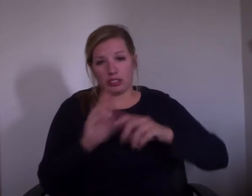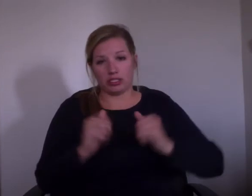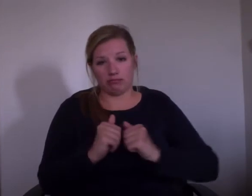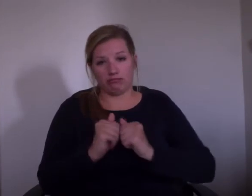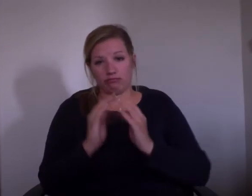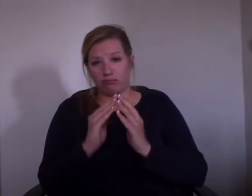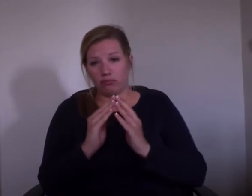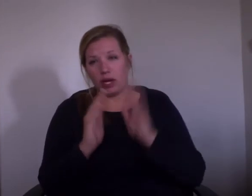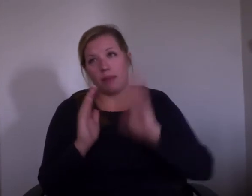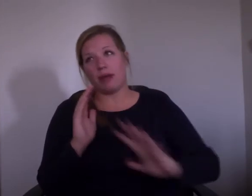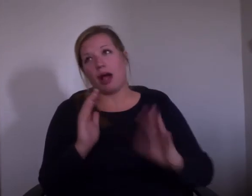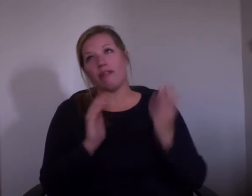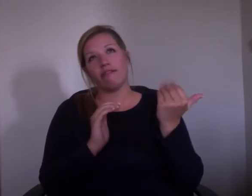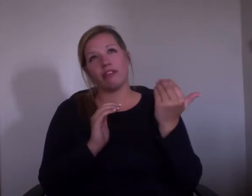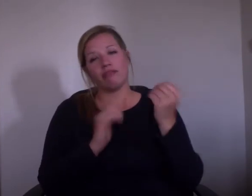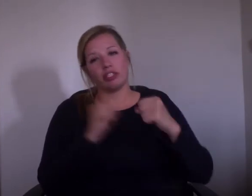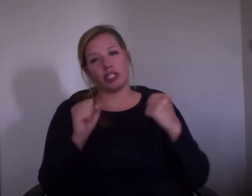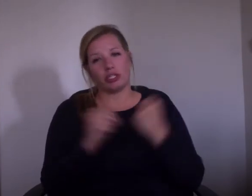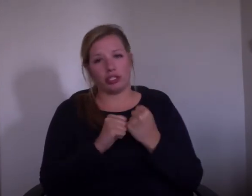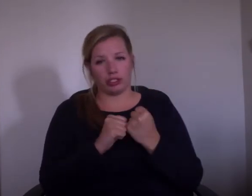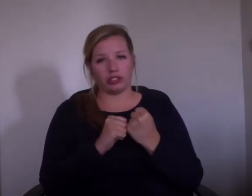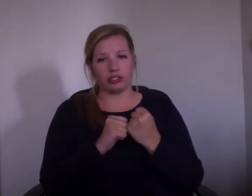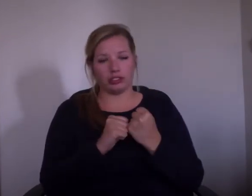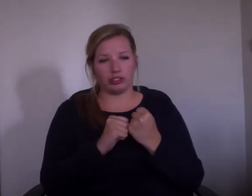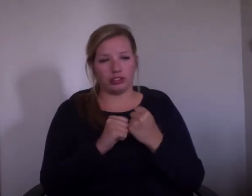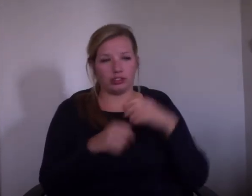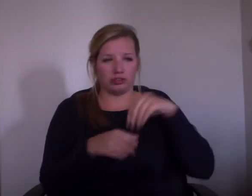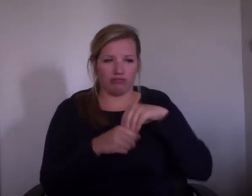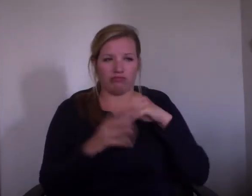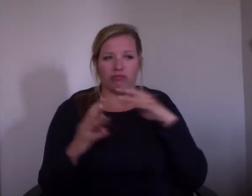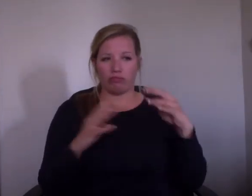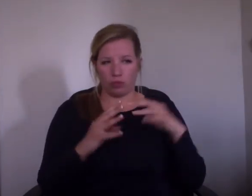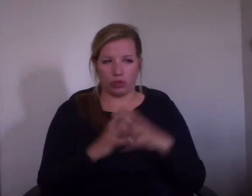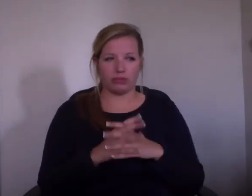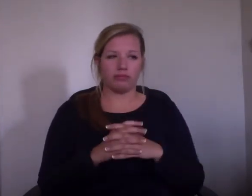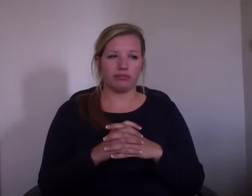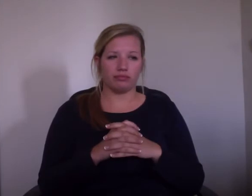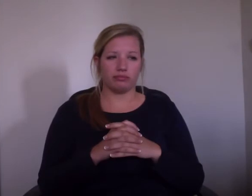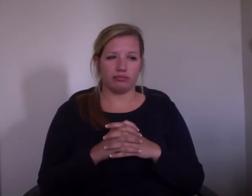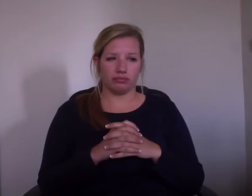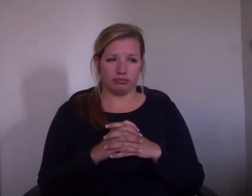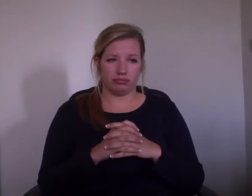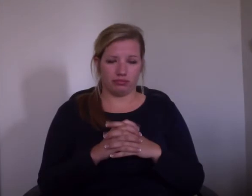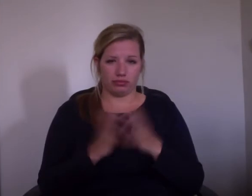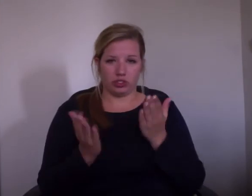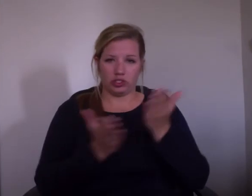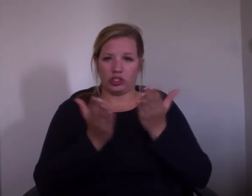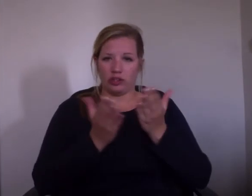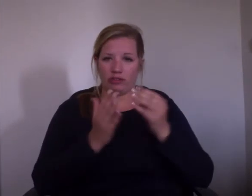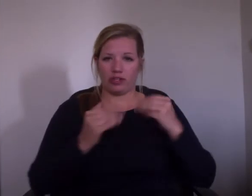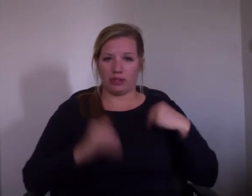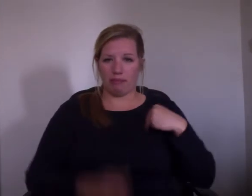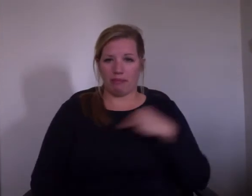years into the war, where American servicemen were rounding up villagers, taking them out